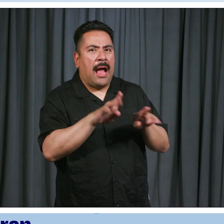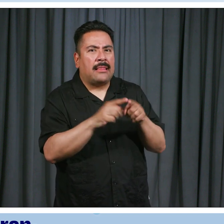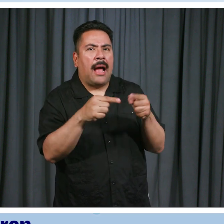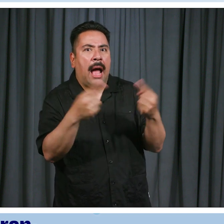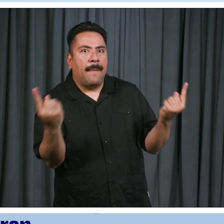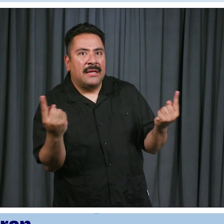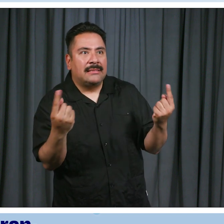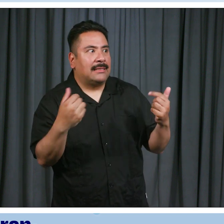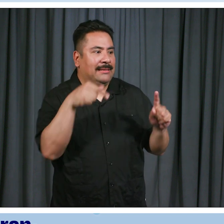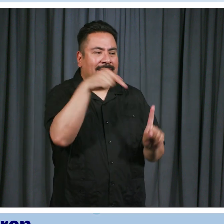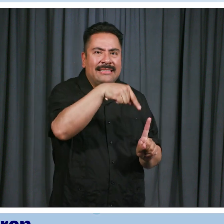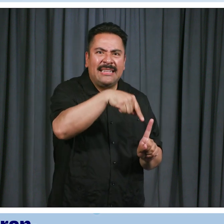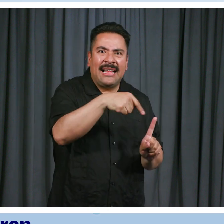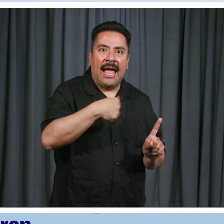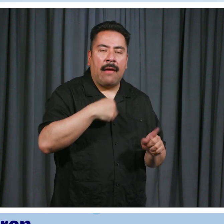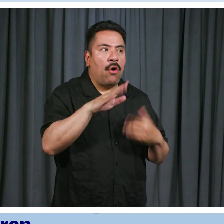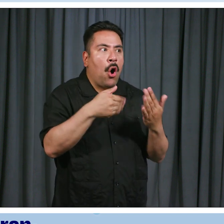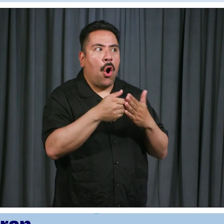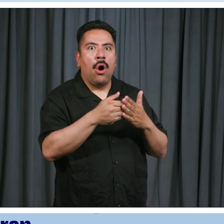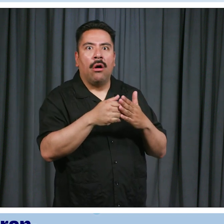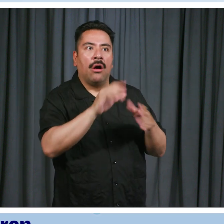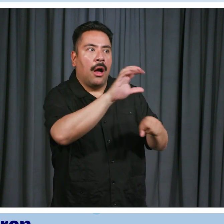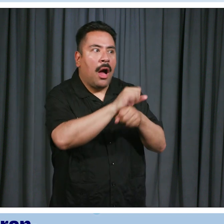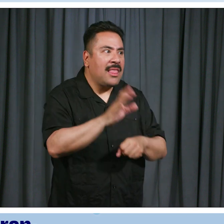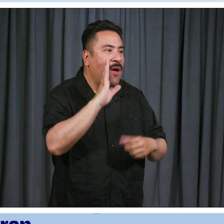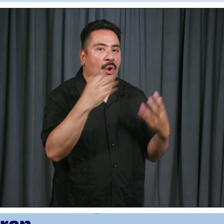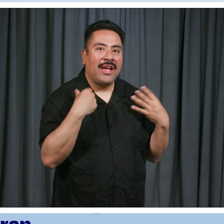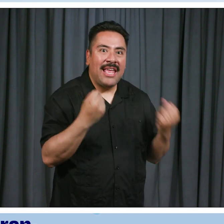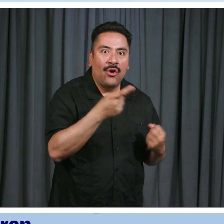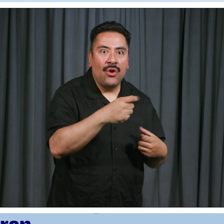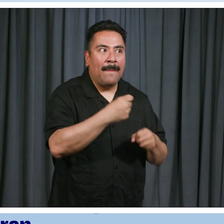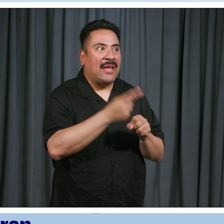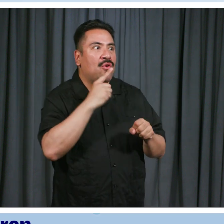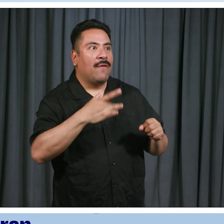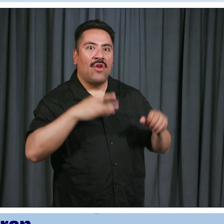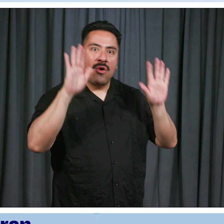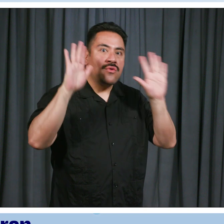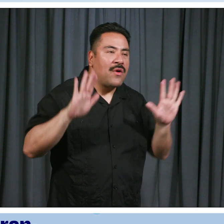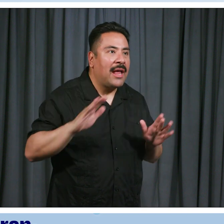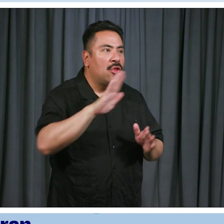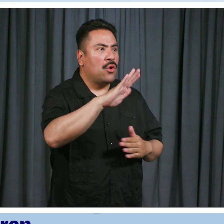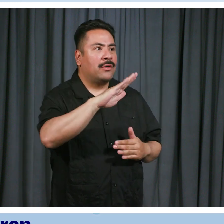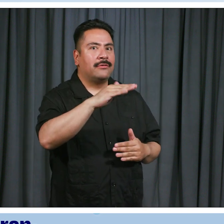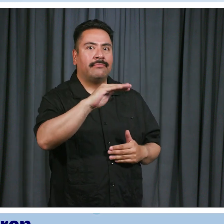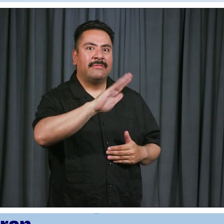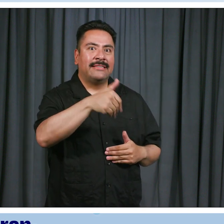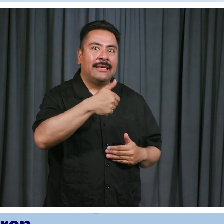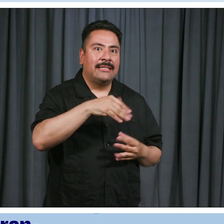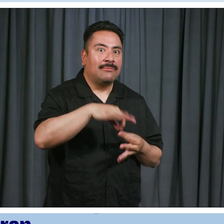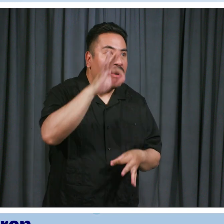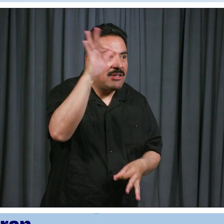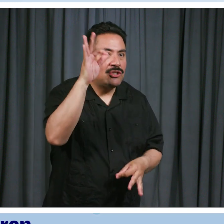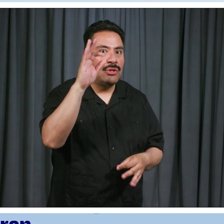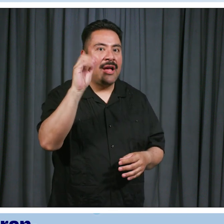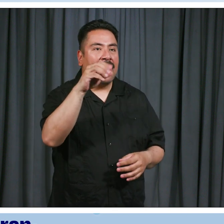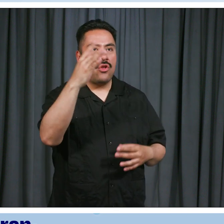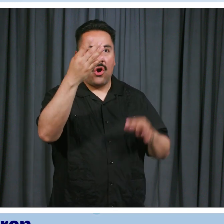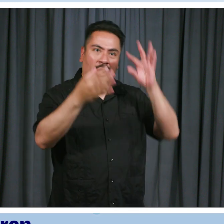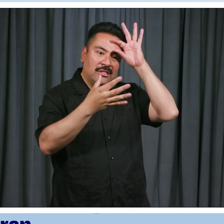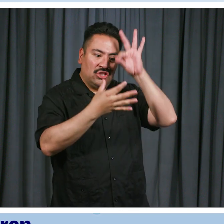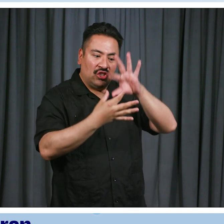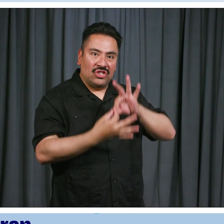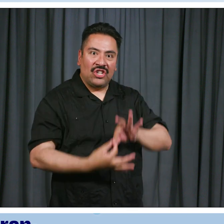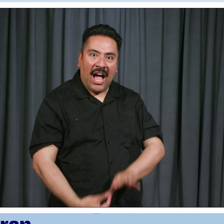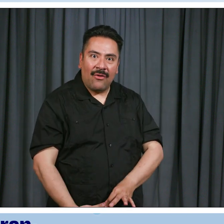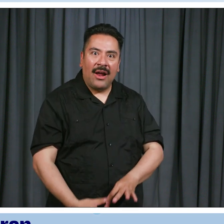where there's all these like practices that are going to heal you and make you great, and you're spiritual, and your chakras, and all